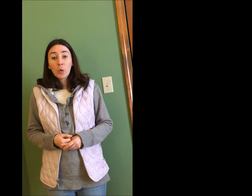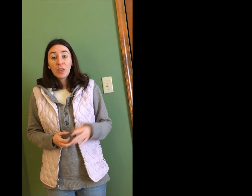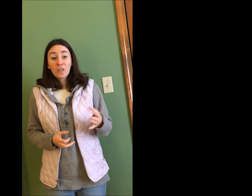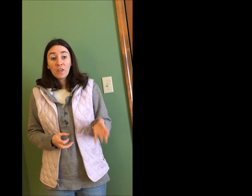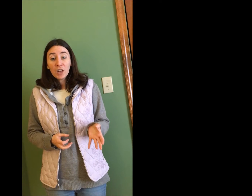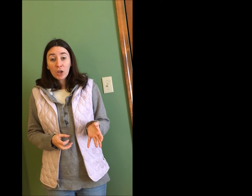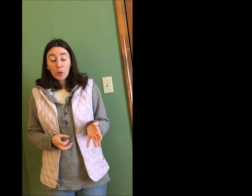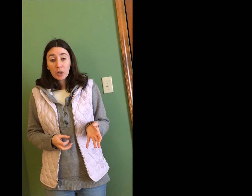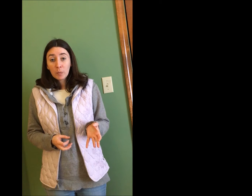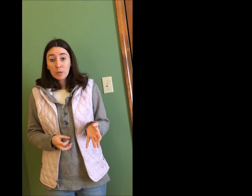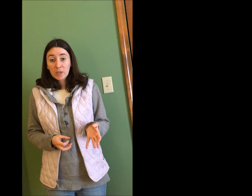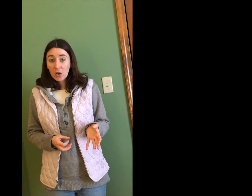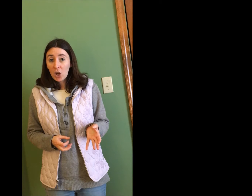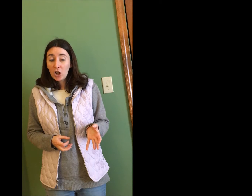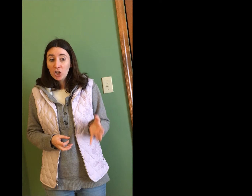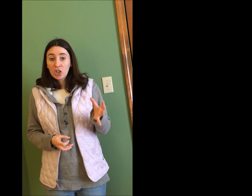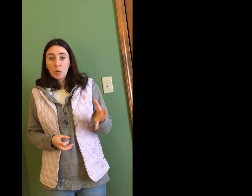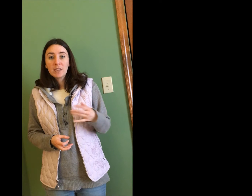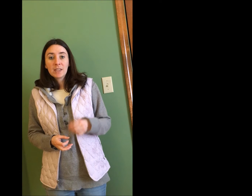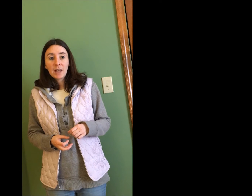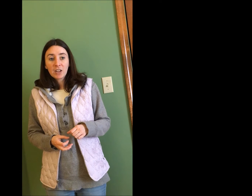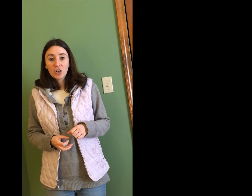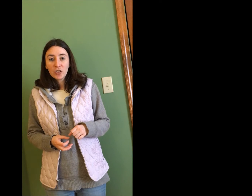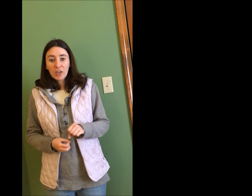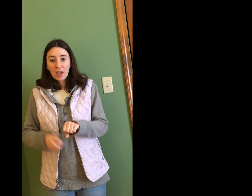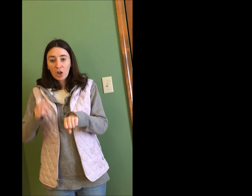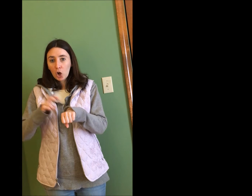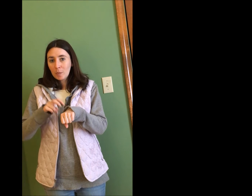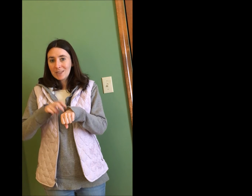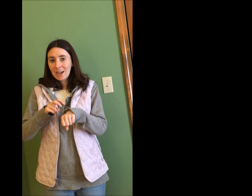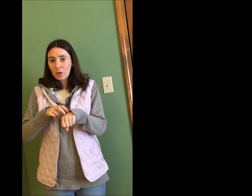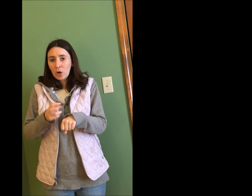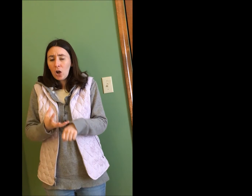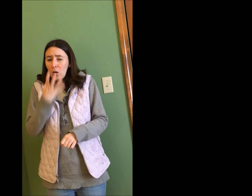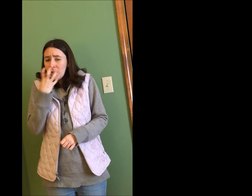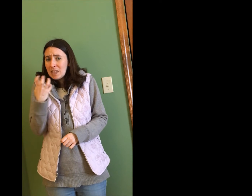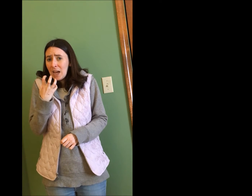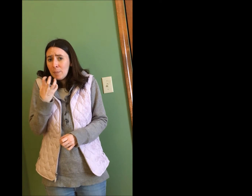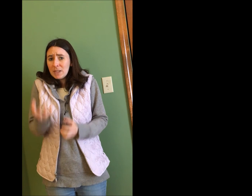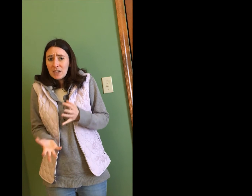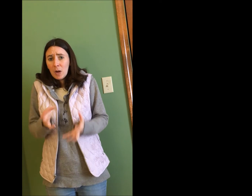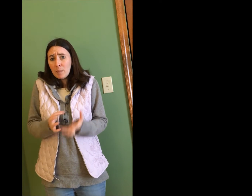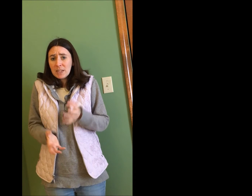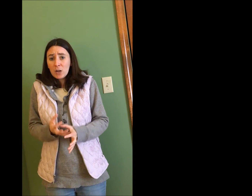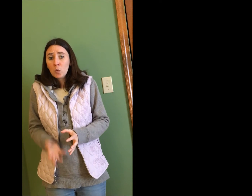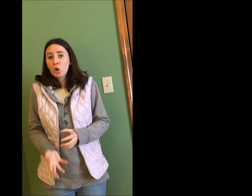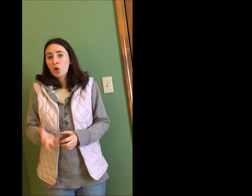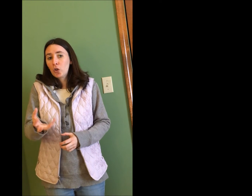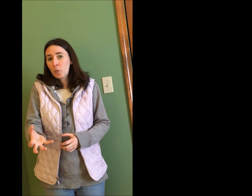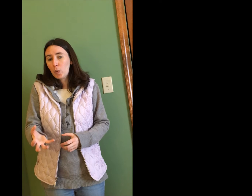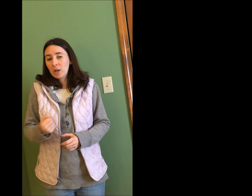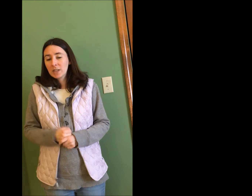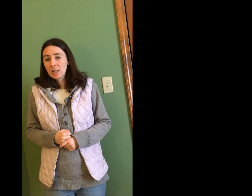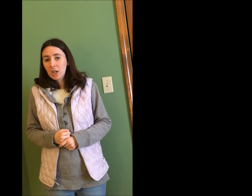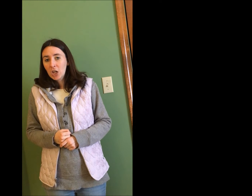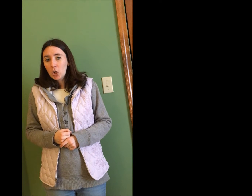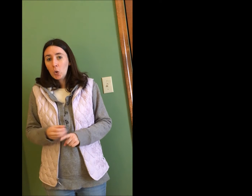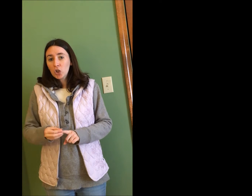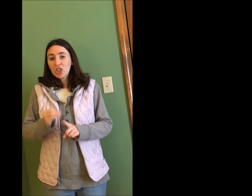in the video clip you saw, she would select her thing, her potato, and oh, it's a hot potato, and we're gonna throw it. Or she